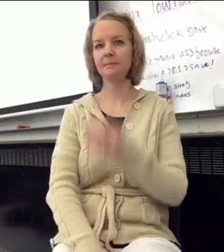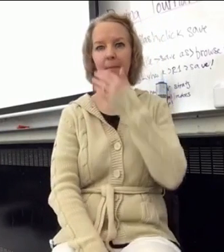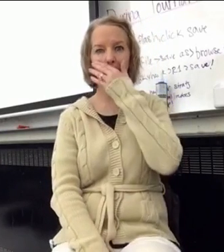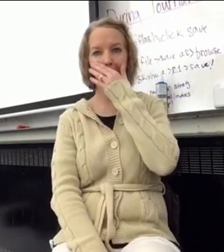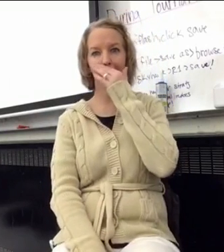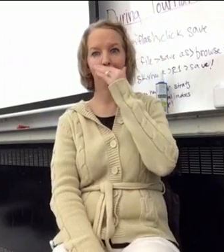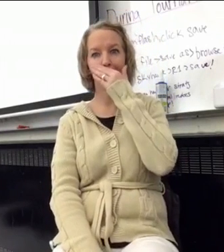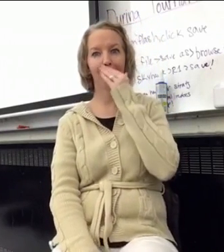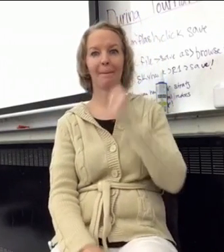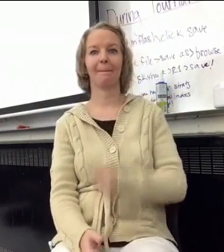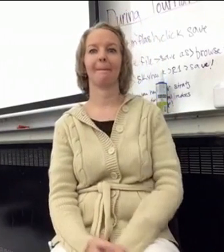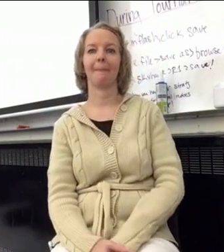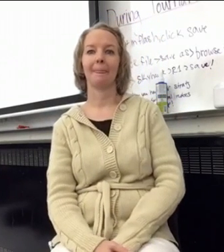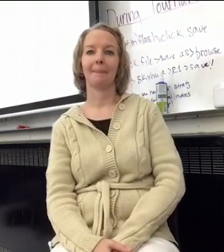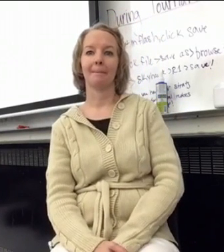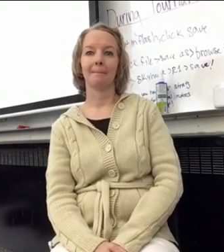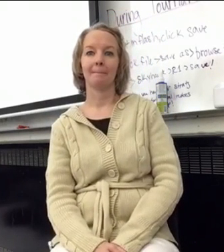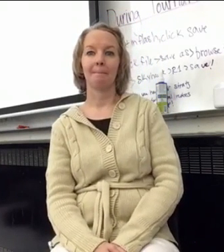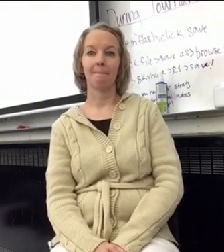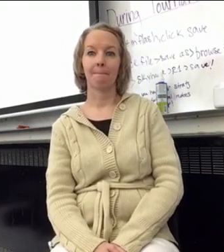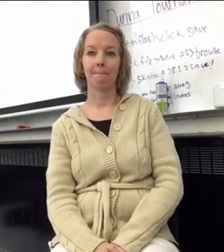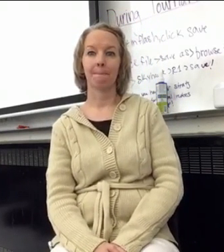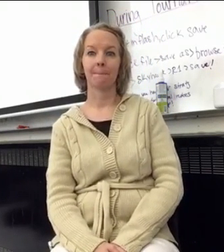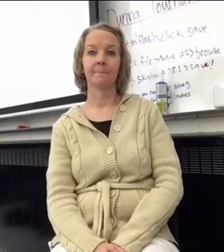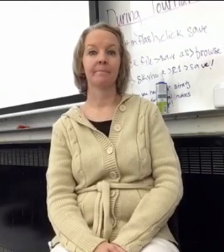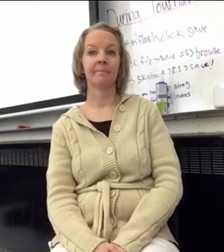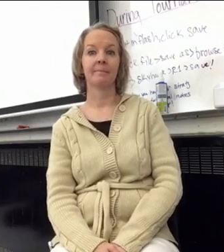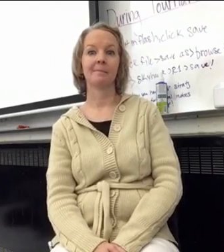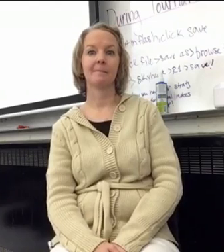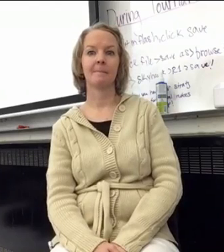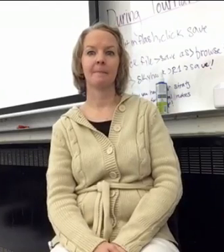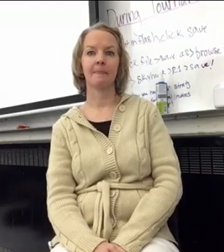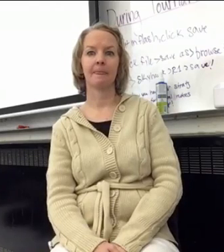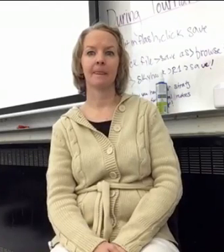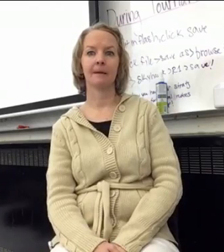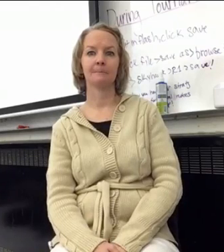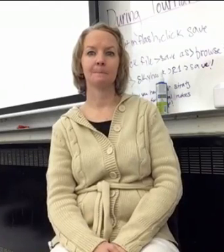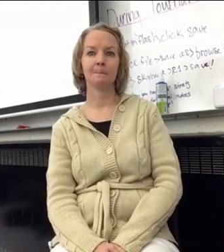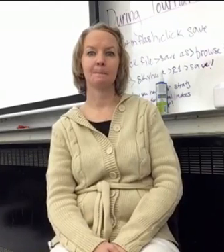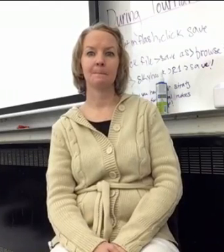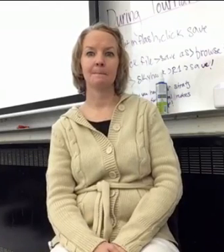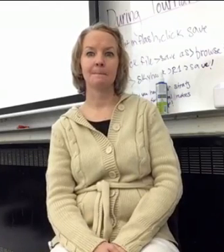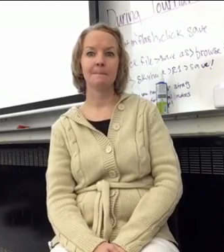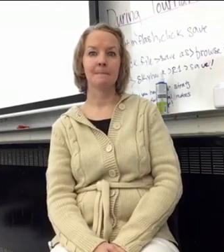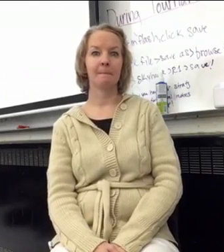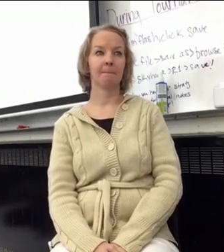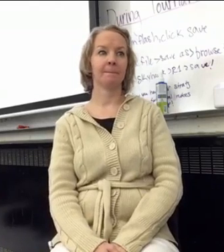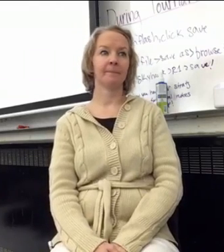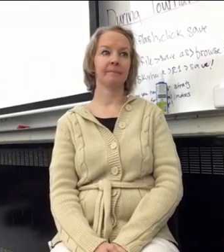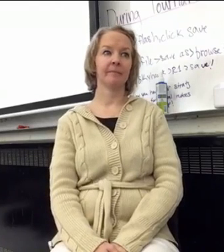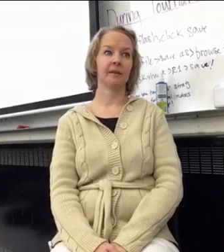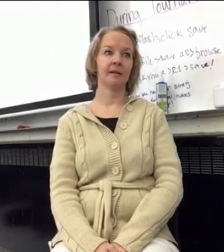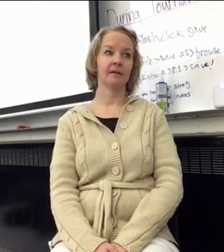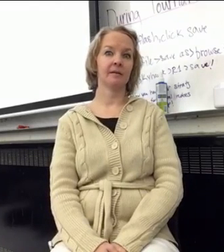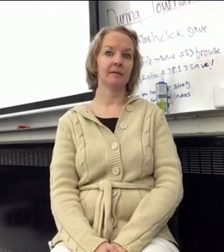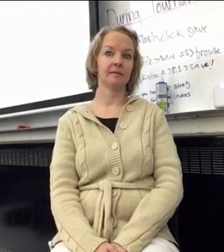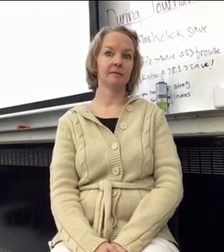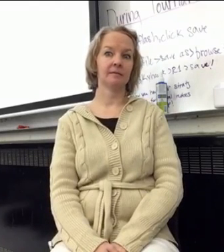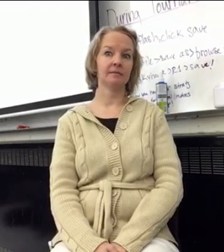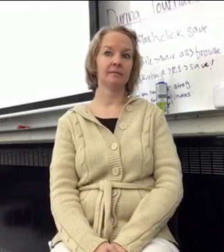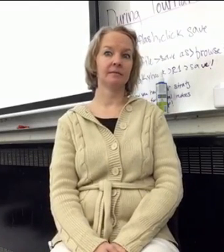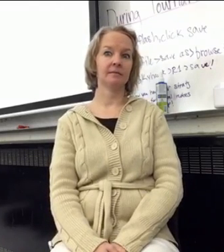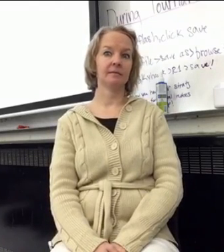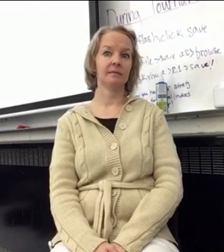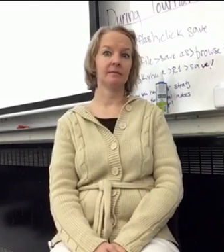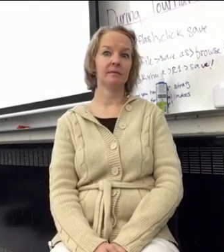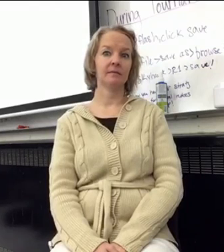right of pardon, and I have not repented. Remember, as I must, all which have been lost, disappointed hopes, and crushed aspirations. Yet I deliberately